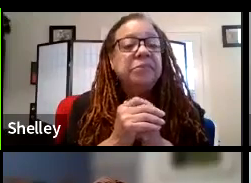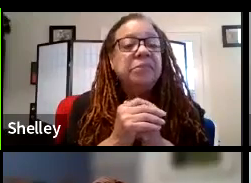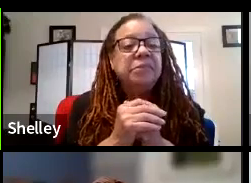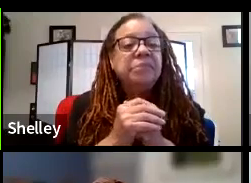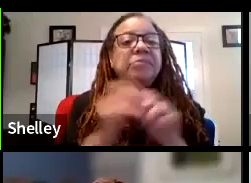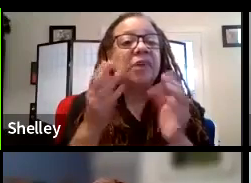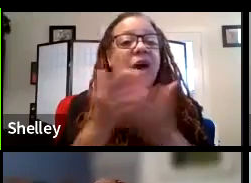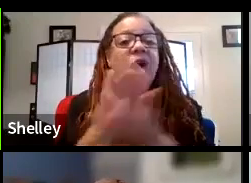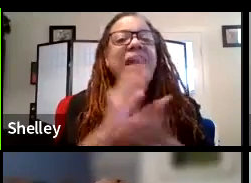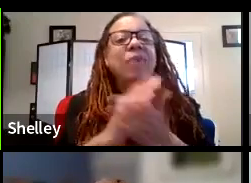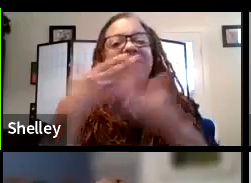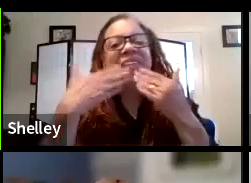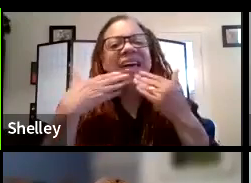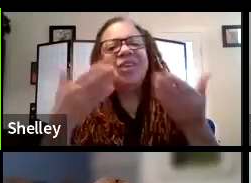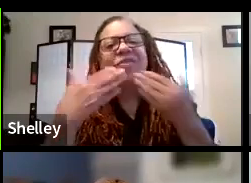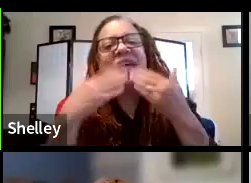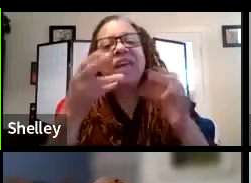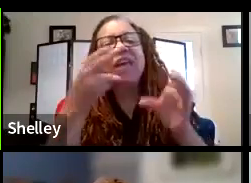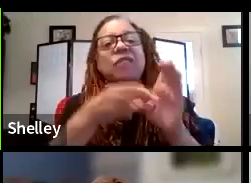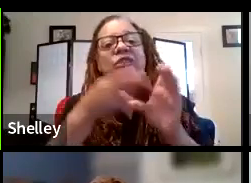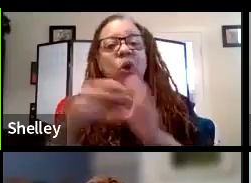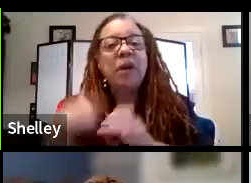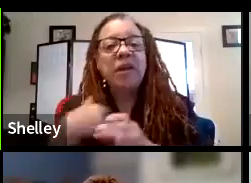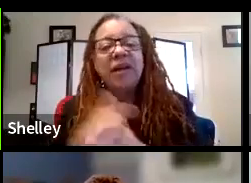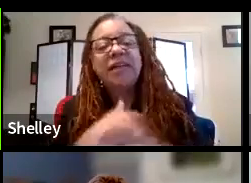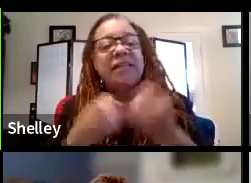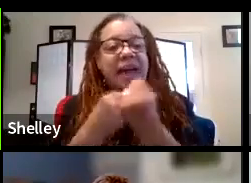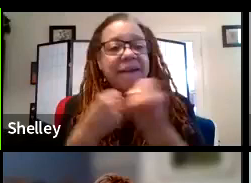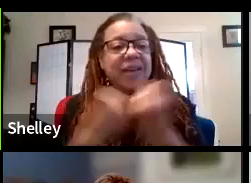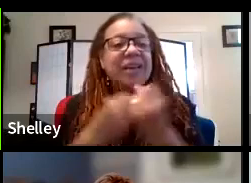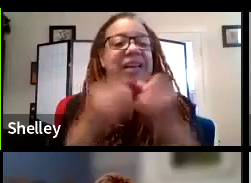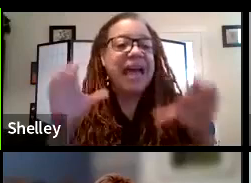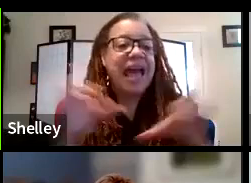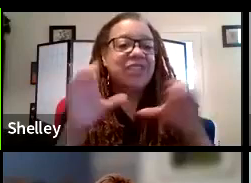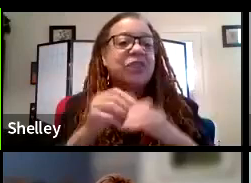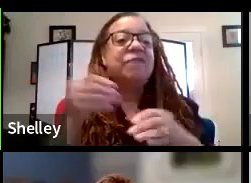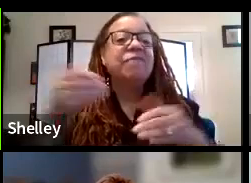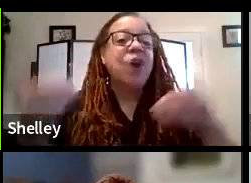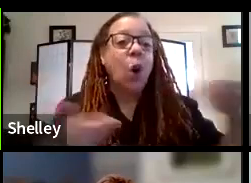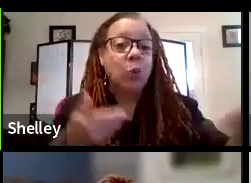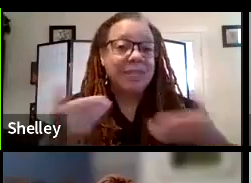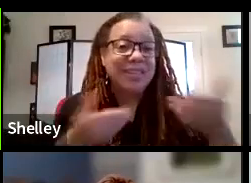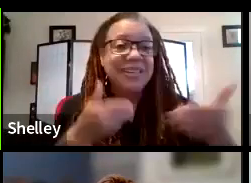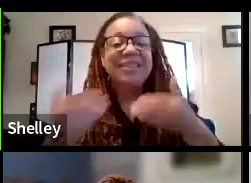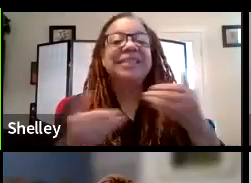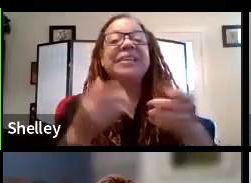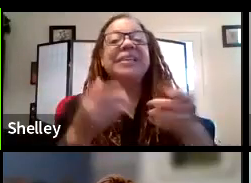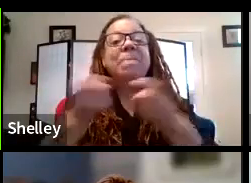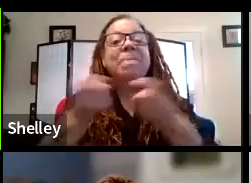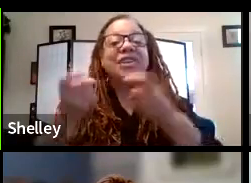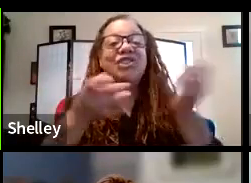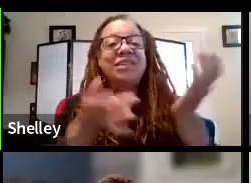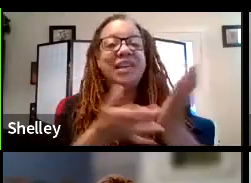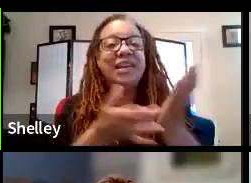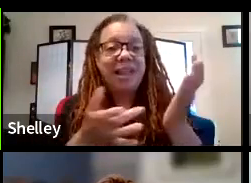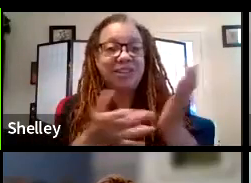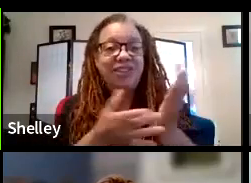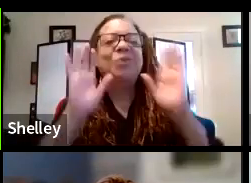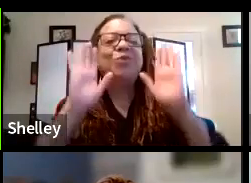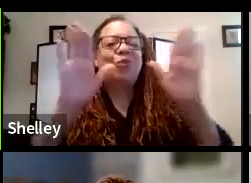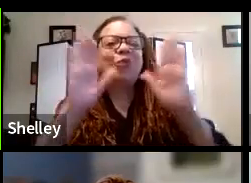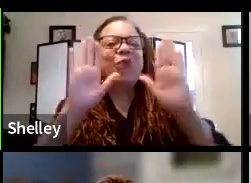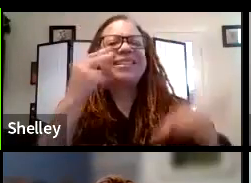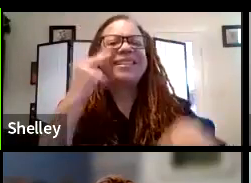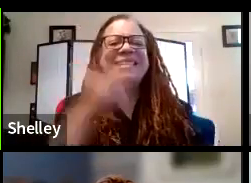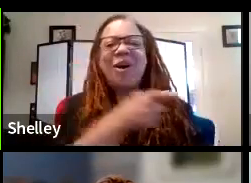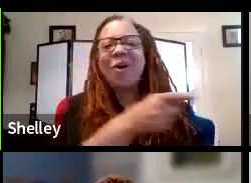All right, well, thank you, everybody. Thank you, Advocates in Action, for hosting and managing the technology. It was great seeing